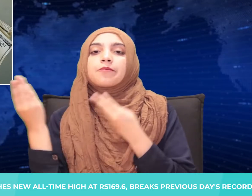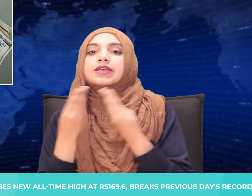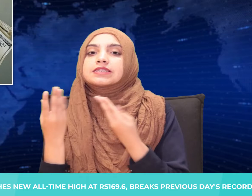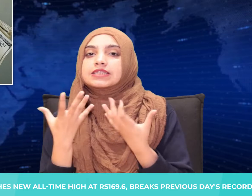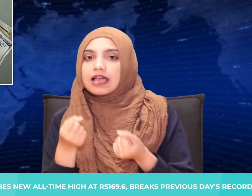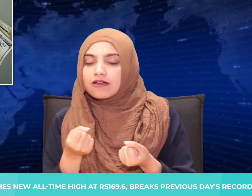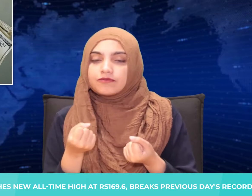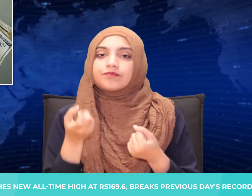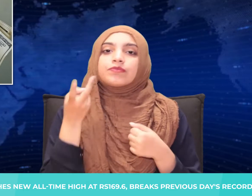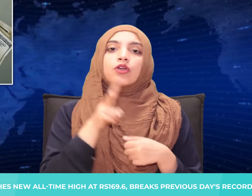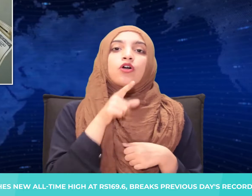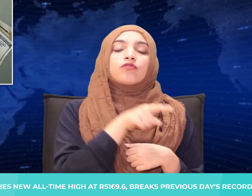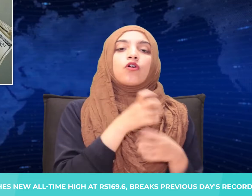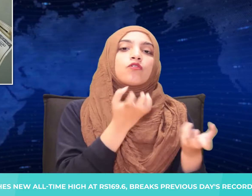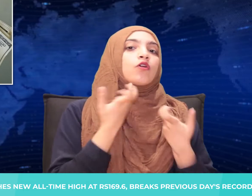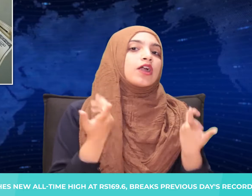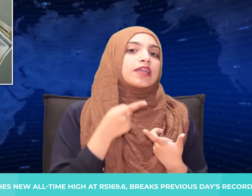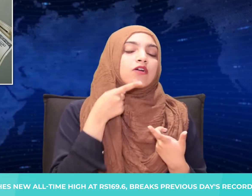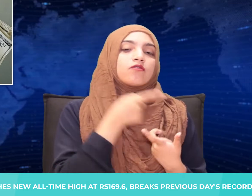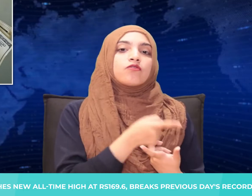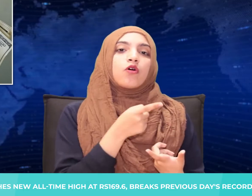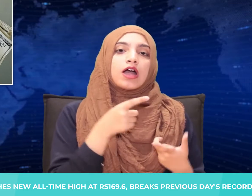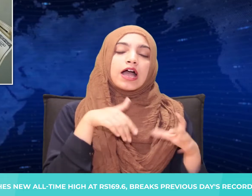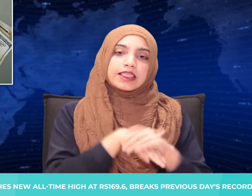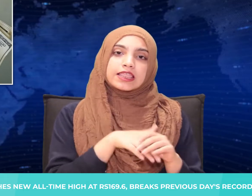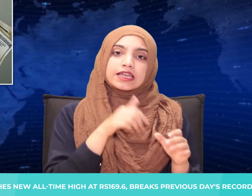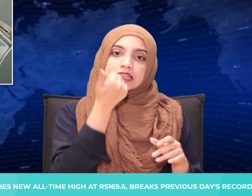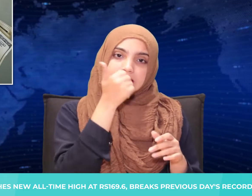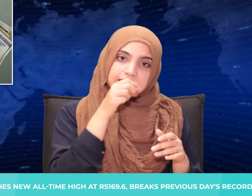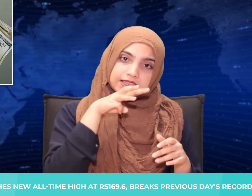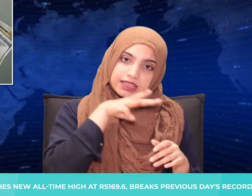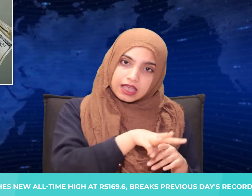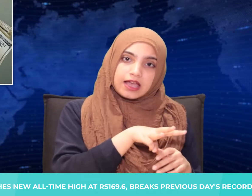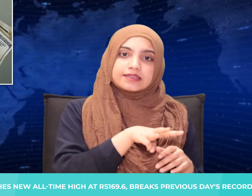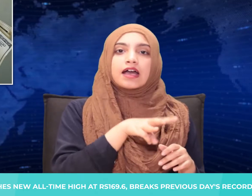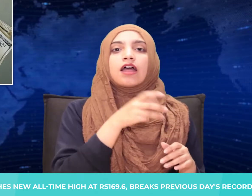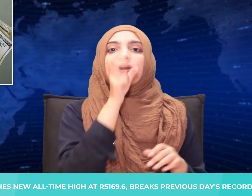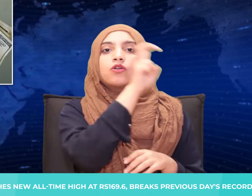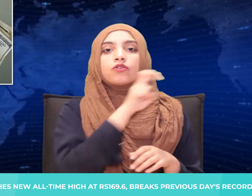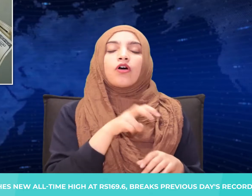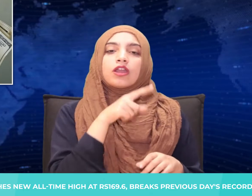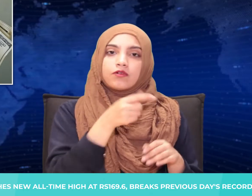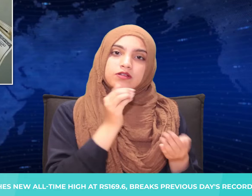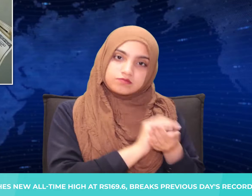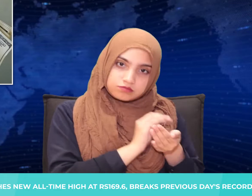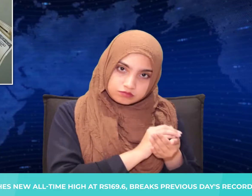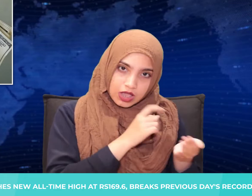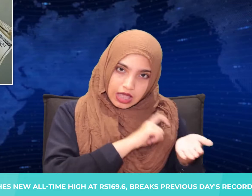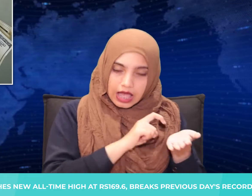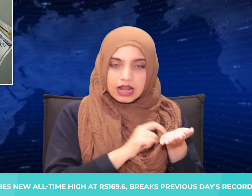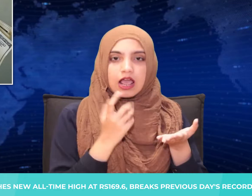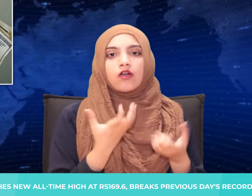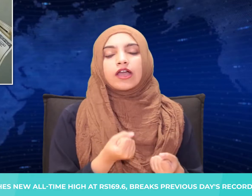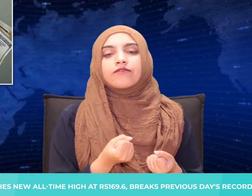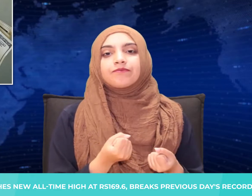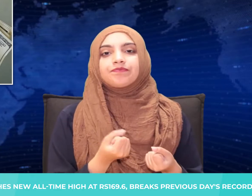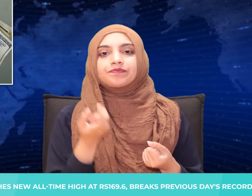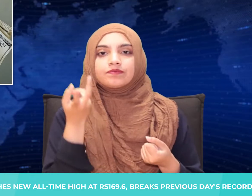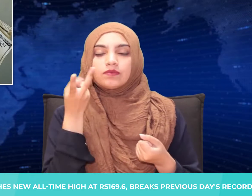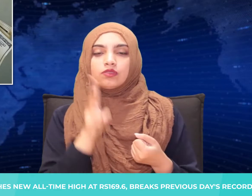to carry $10,000 with them without permission. Secondly, dual nationality holders are